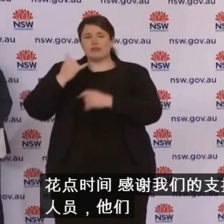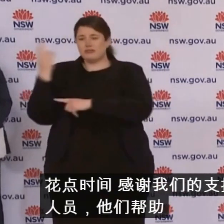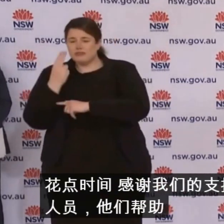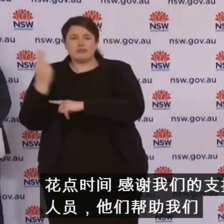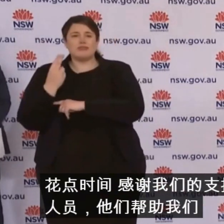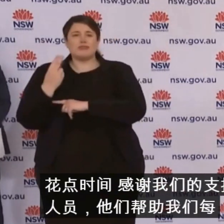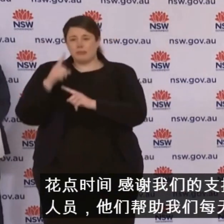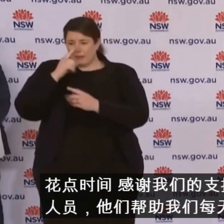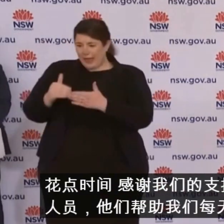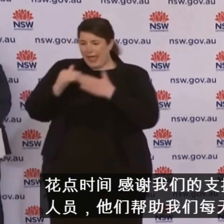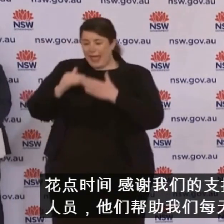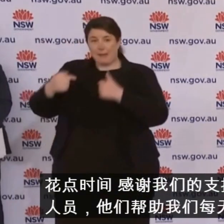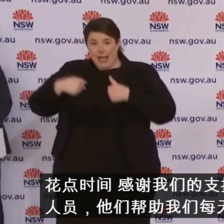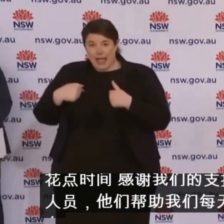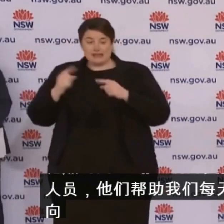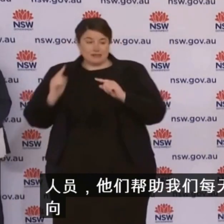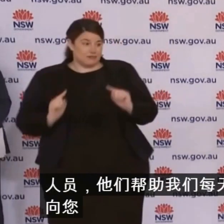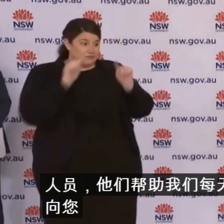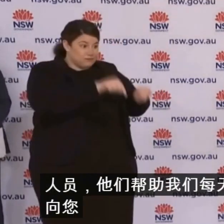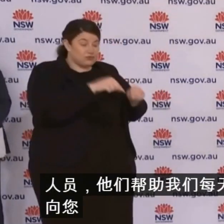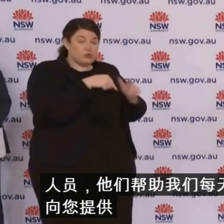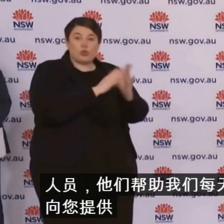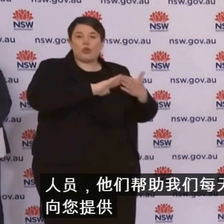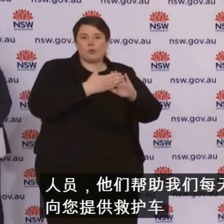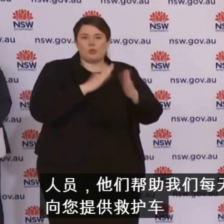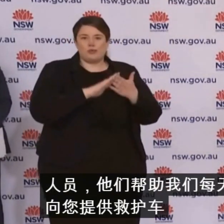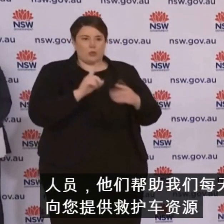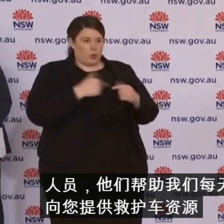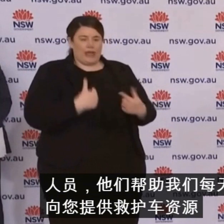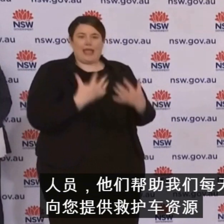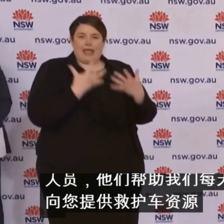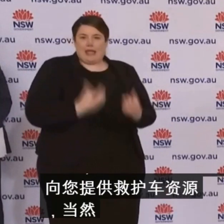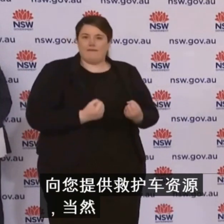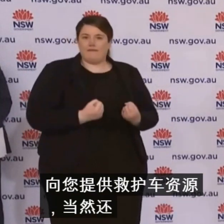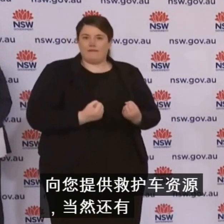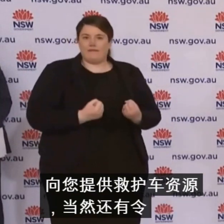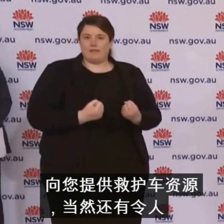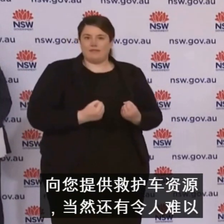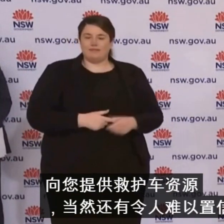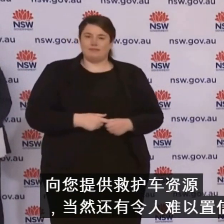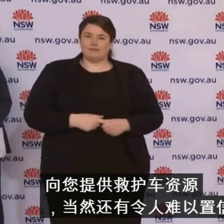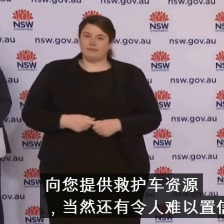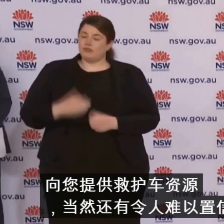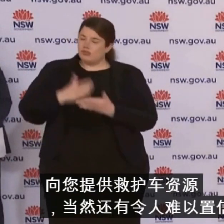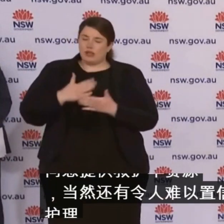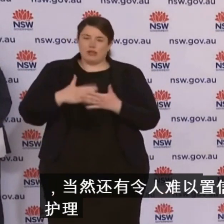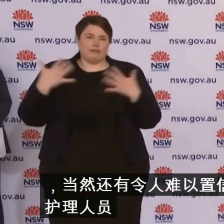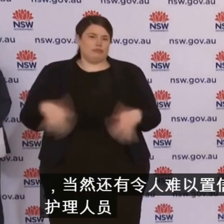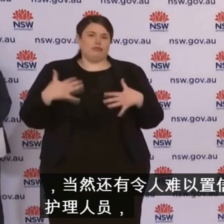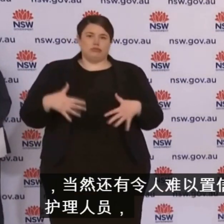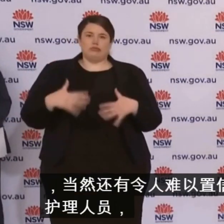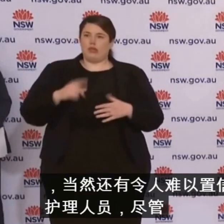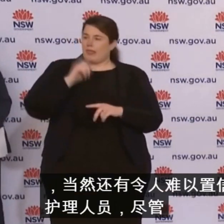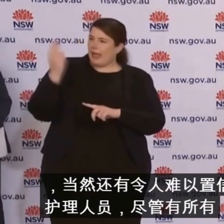staff that help us deliver to you the resources that are ambulances every day. And of course, the incredible